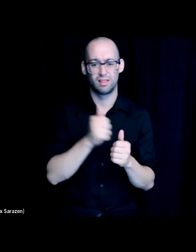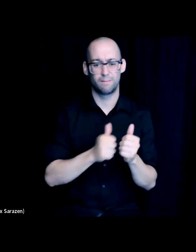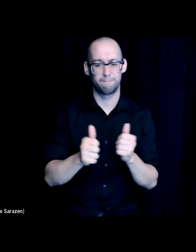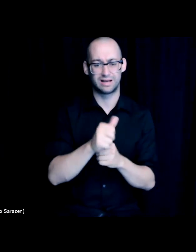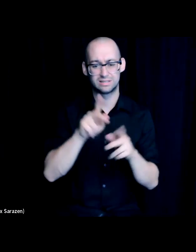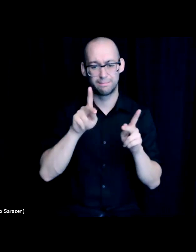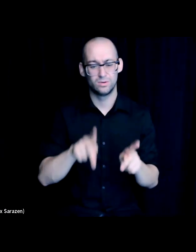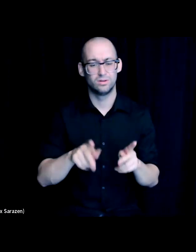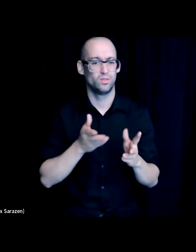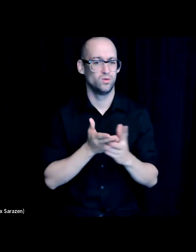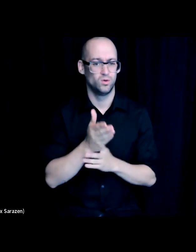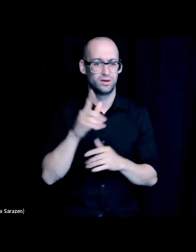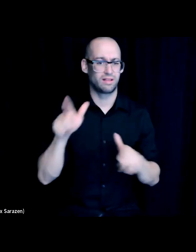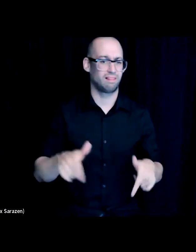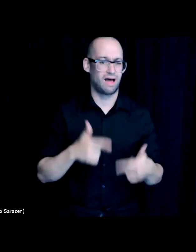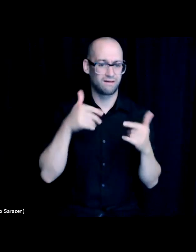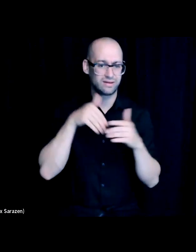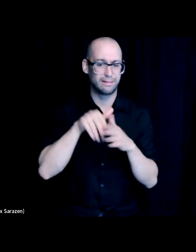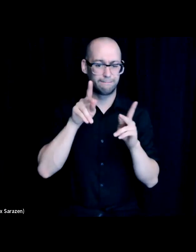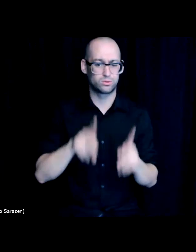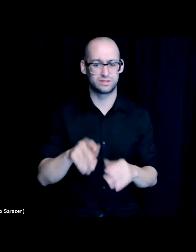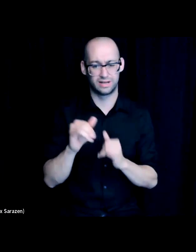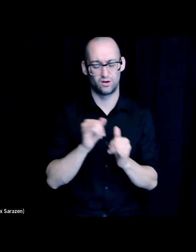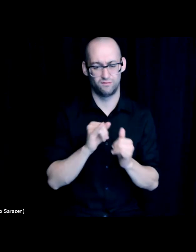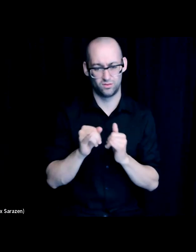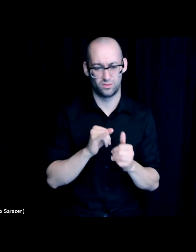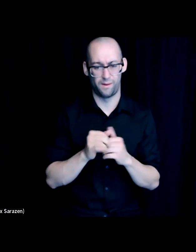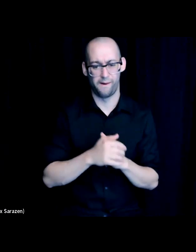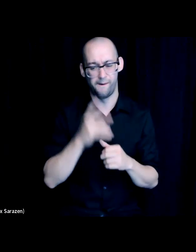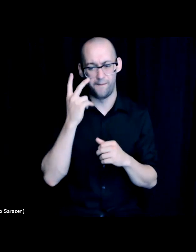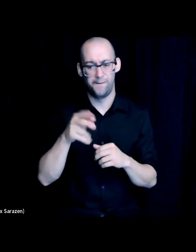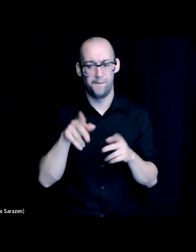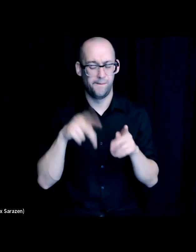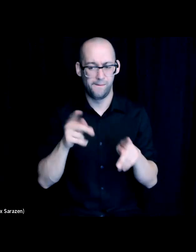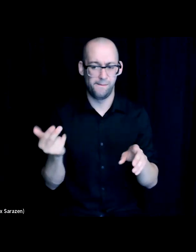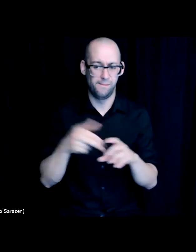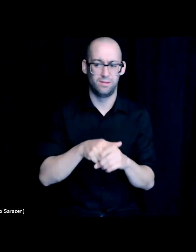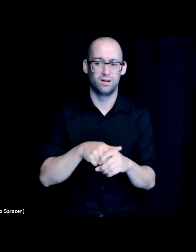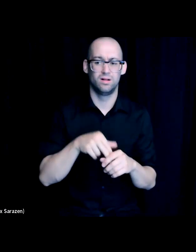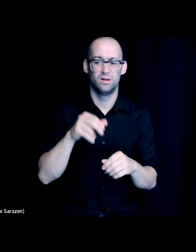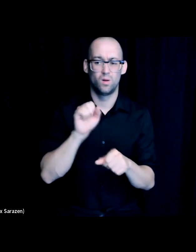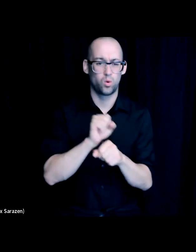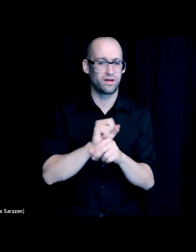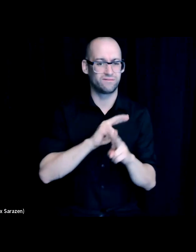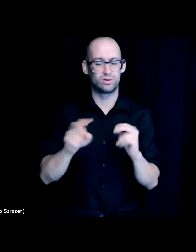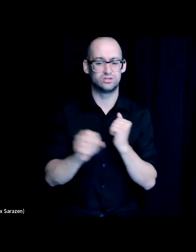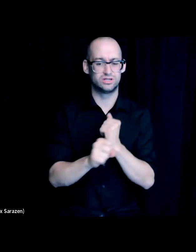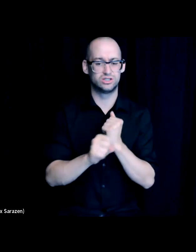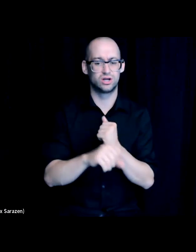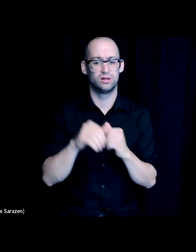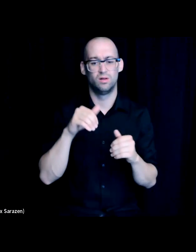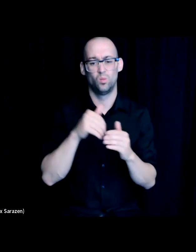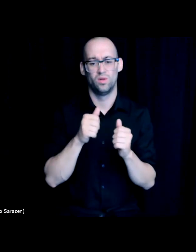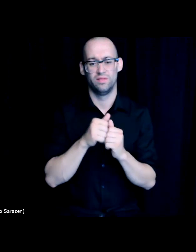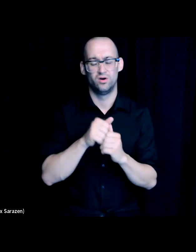live in-person interview. And what we see with participants working very strategically with their resumes is we have to format them certain ways